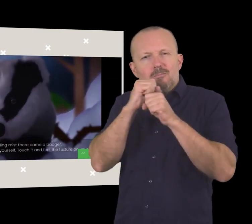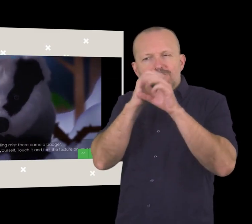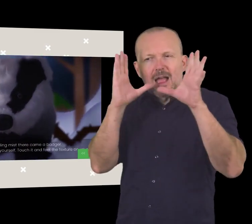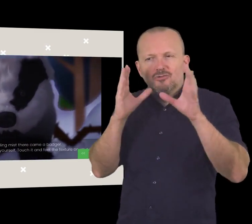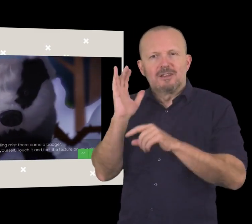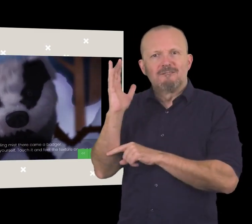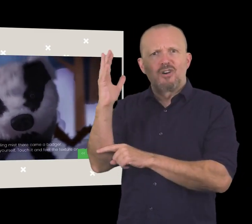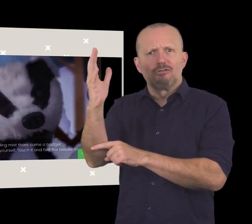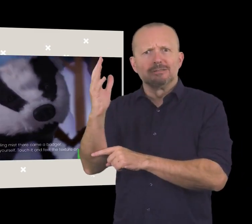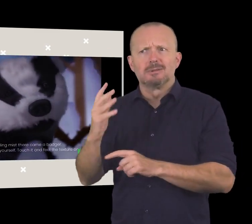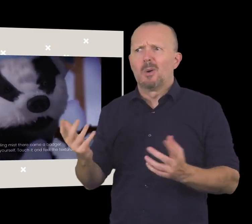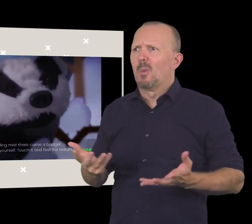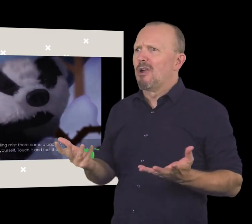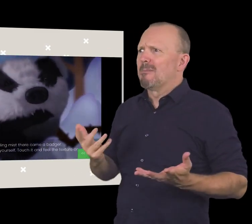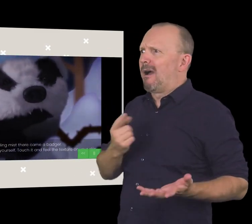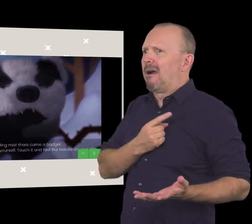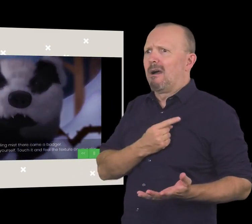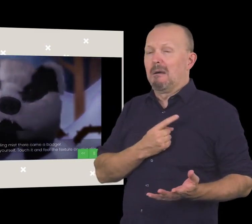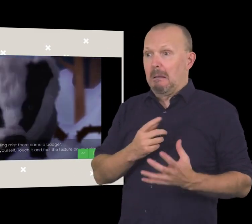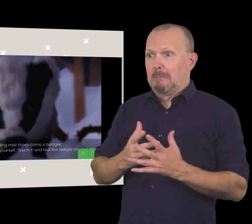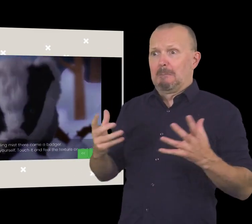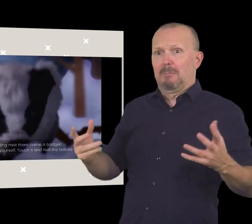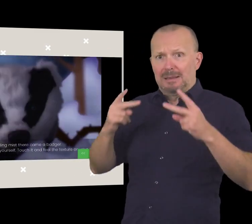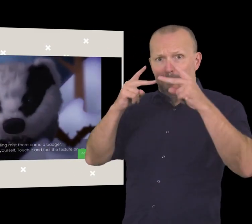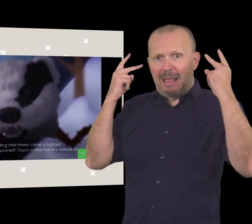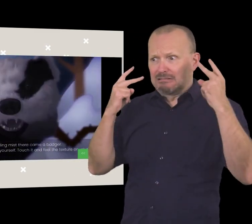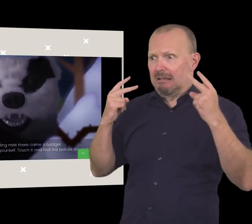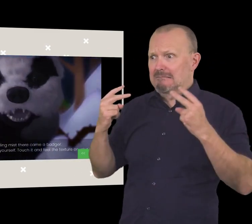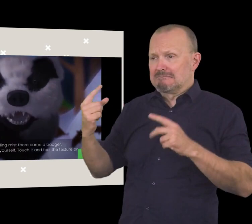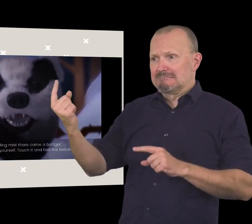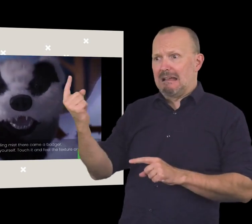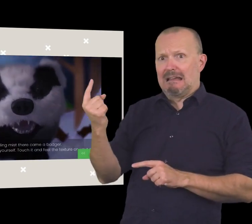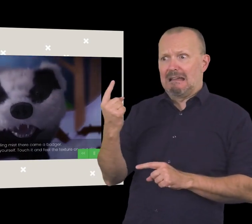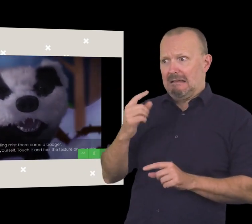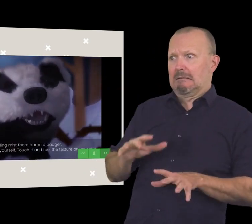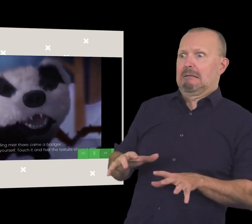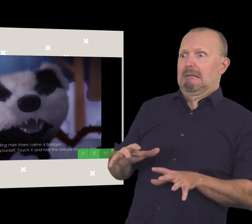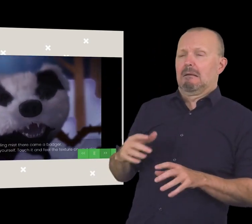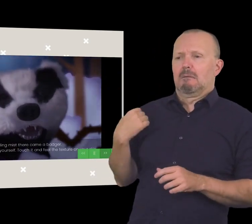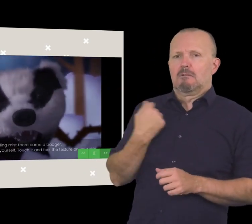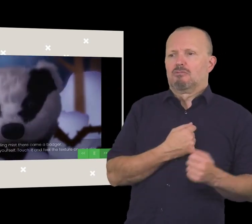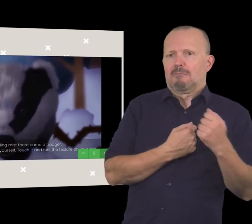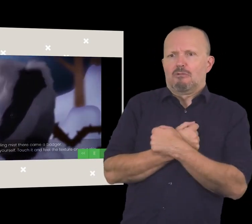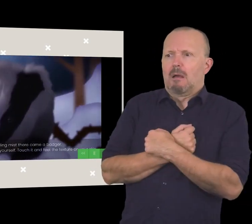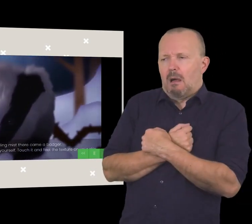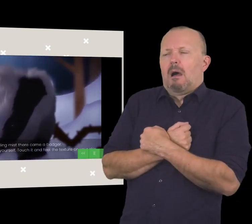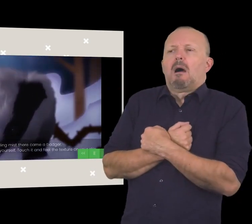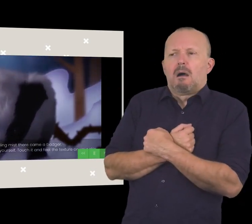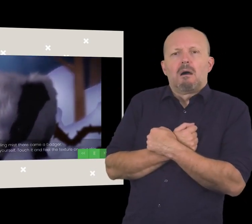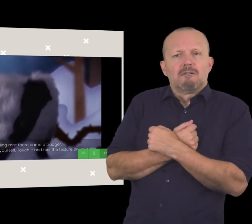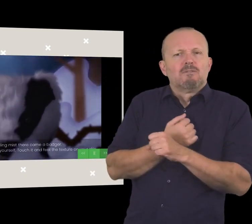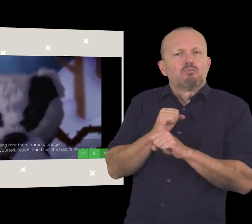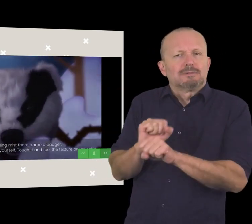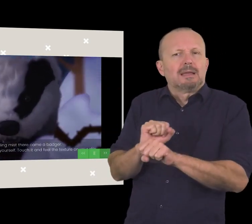great love. Imagine if you were in a forest, you didn't know where you were, this huge badger came out and you felt